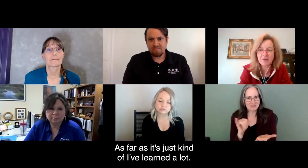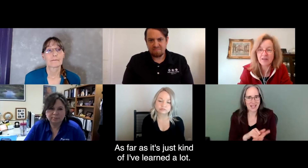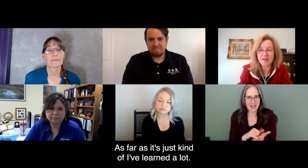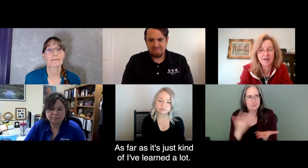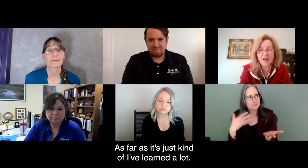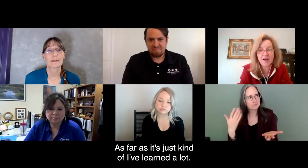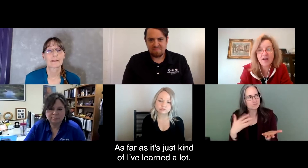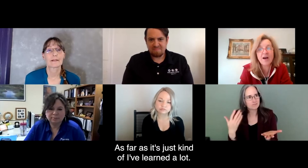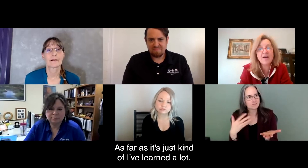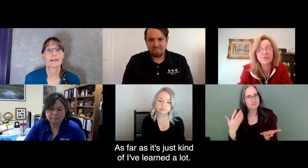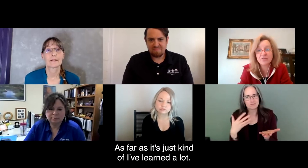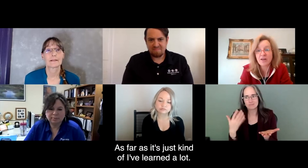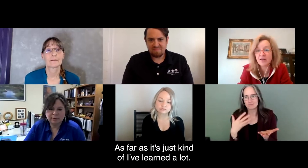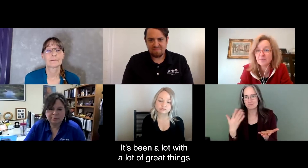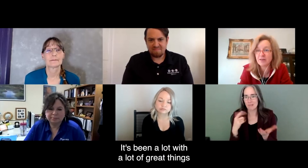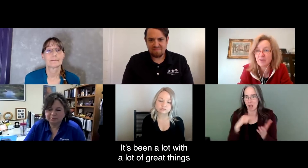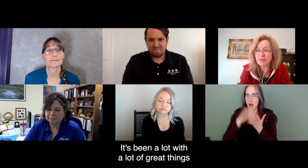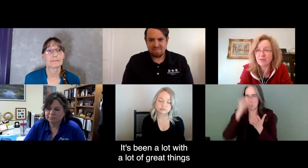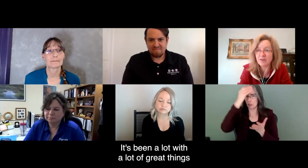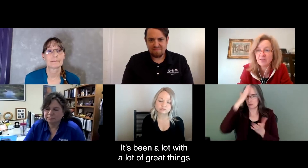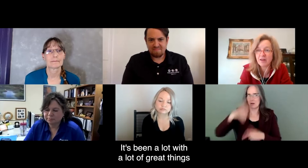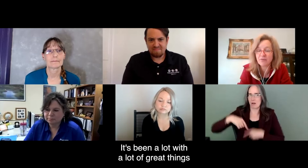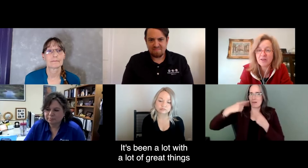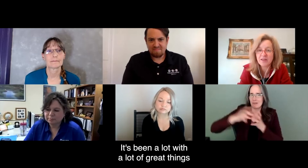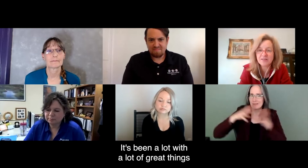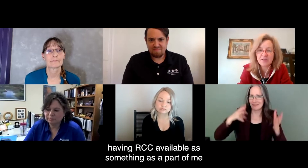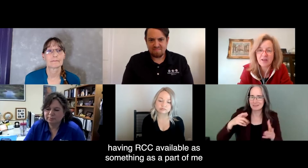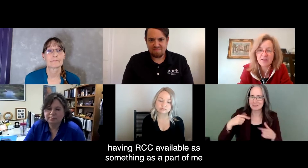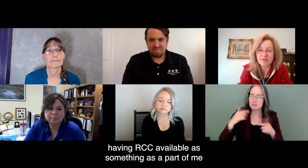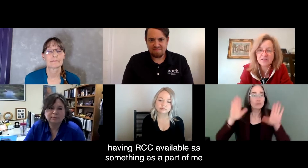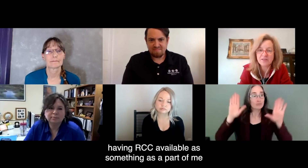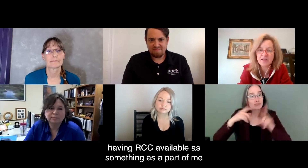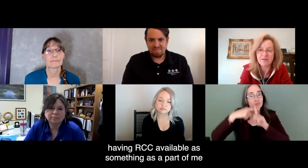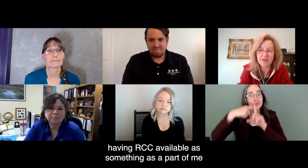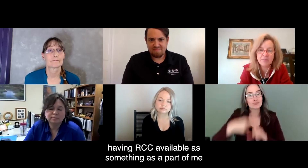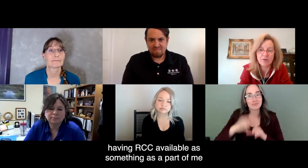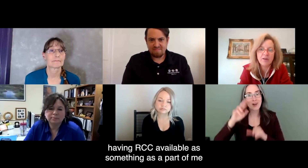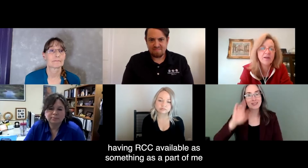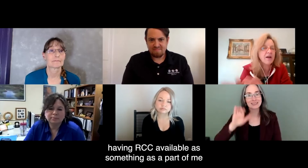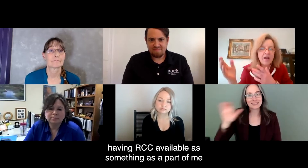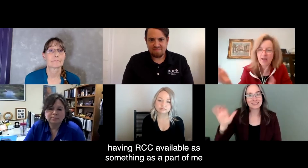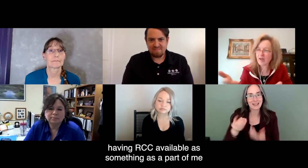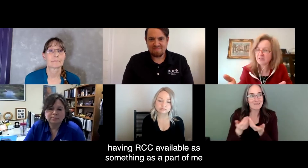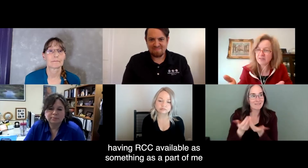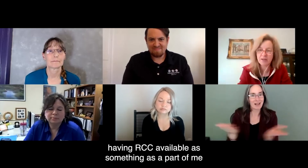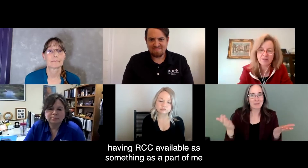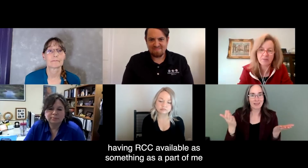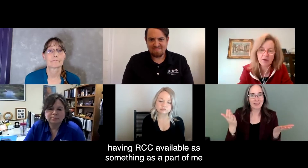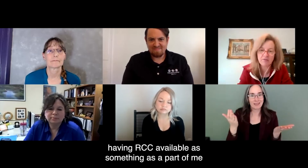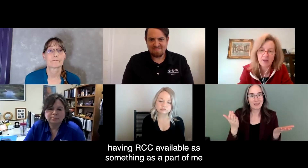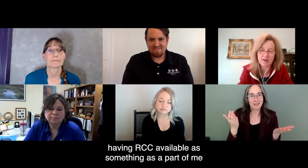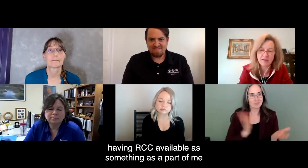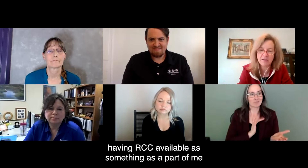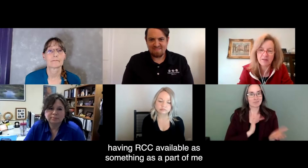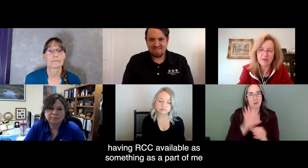of, I've learned a lot. It's been a lot with a lot of great things having RCC available as something as a part